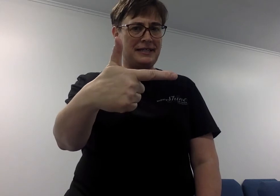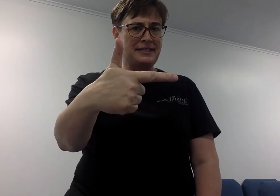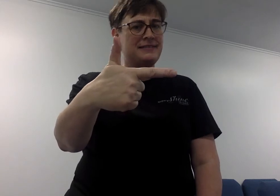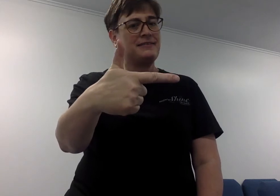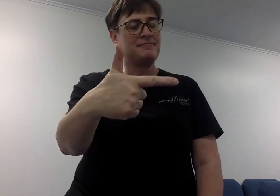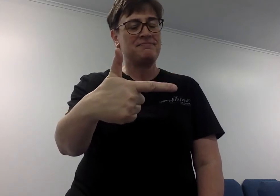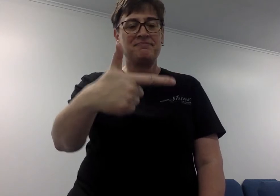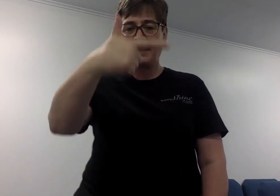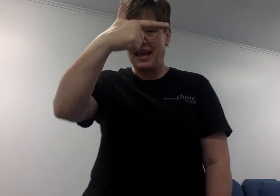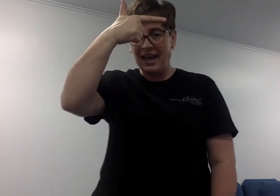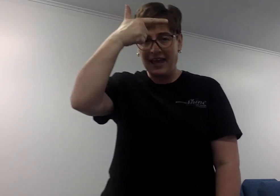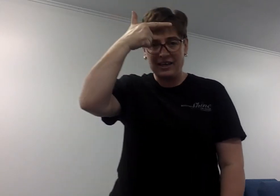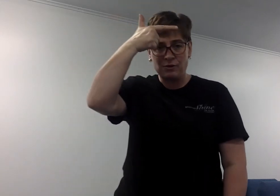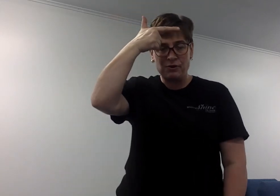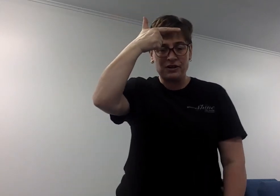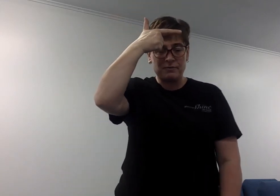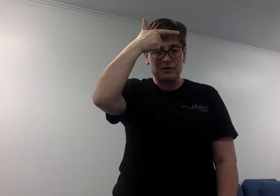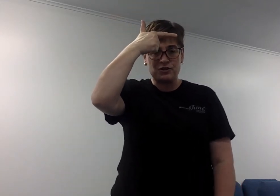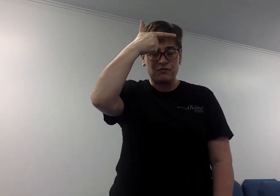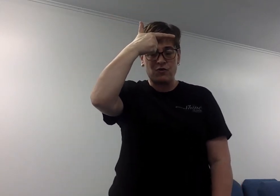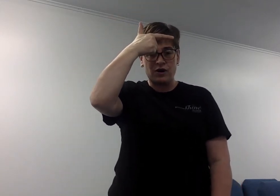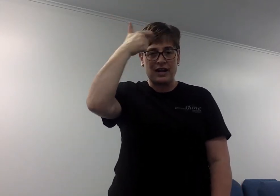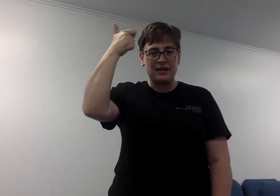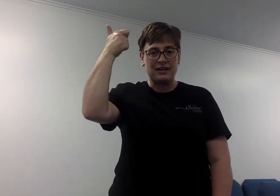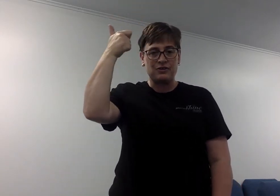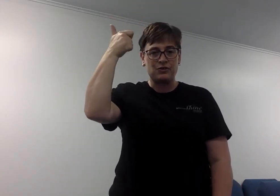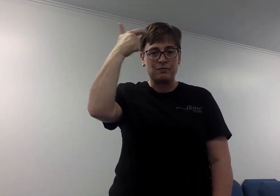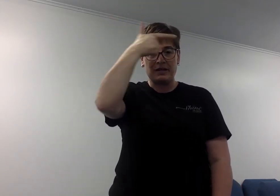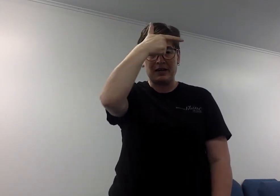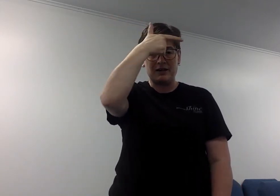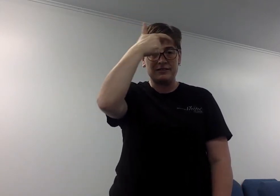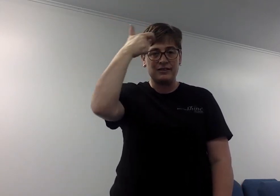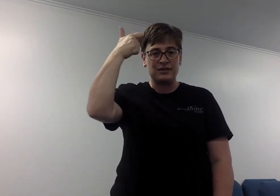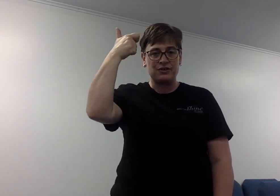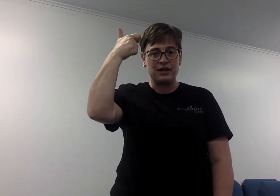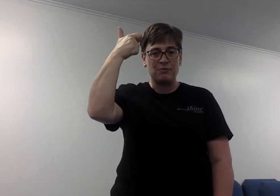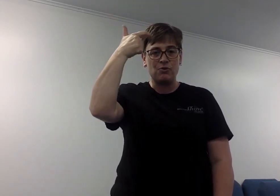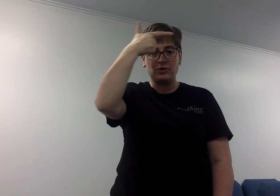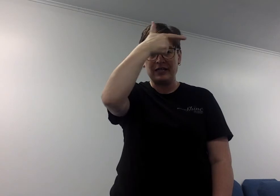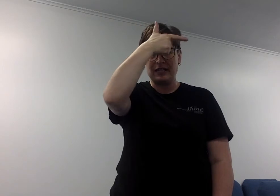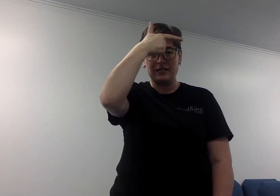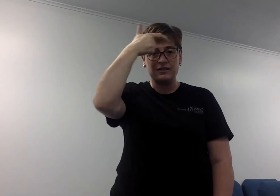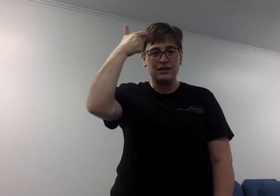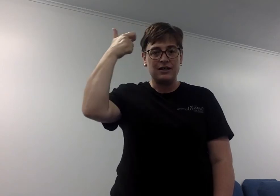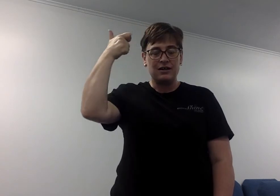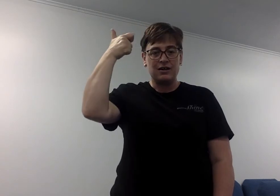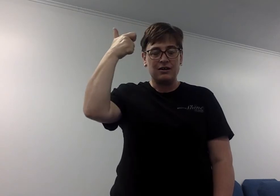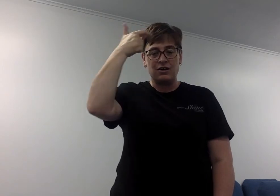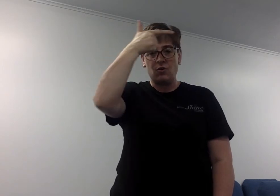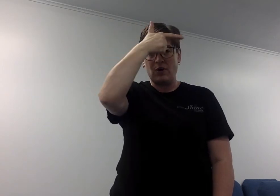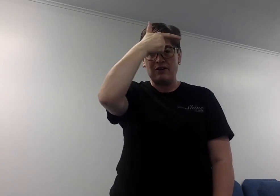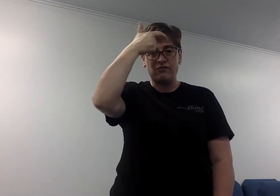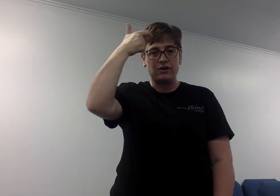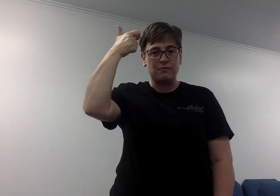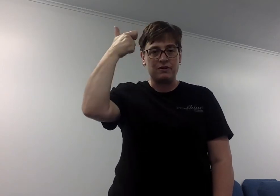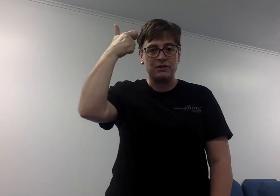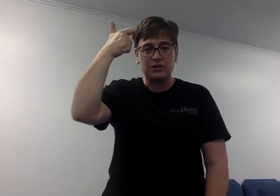this, and you put it up at your forehead, and you're doing because. And you're kind of pulling it away from